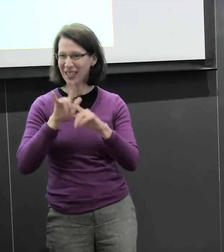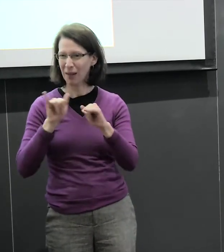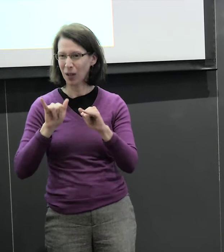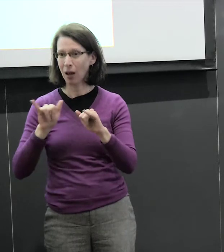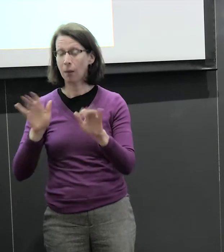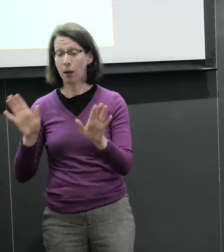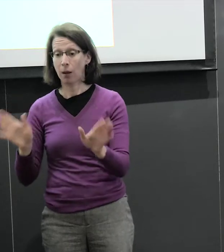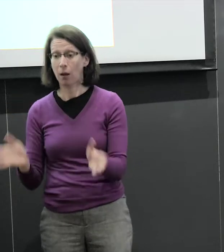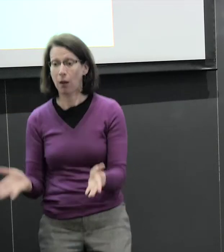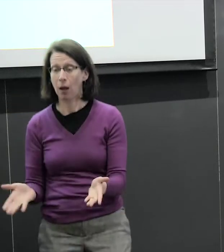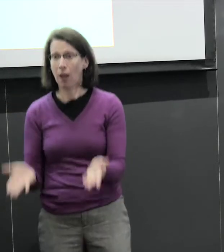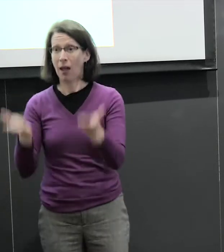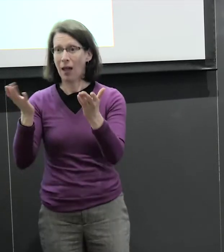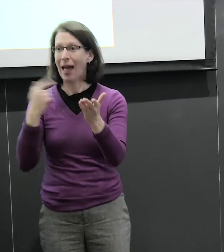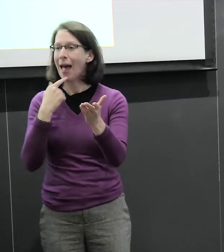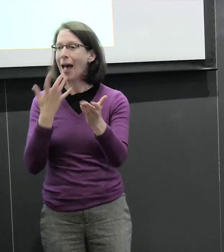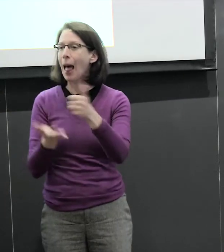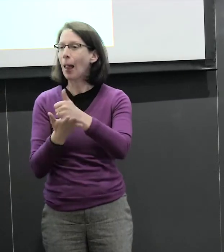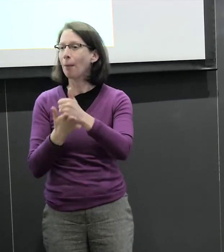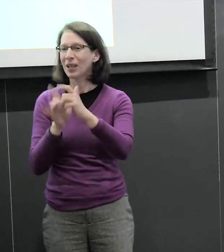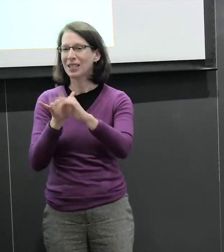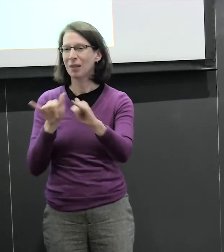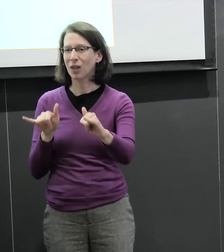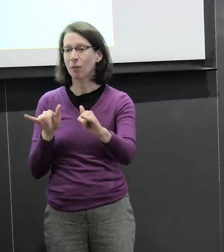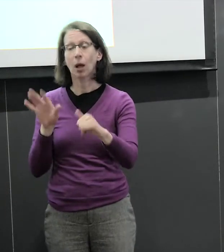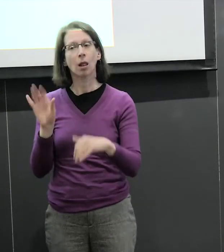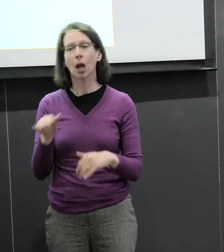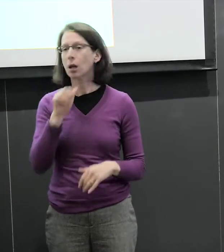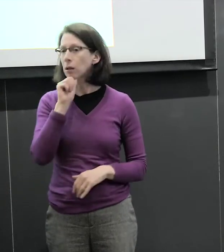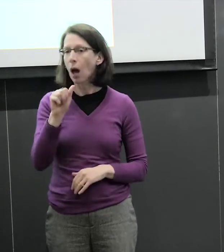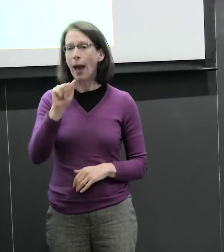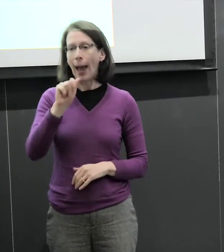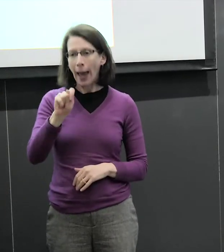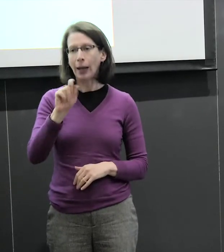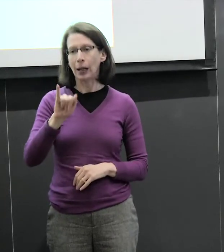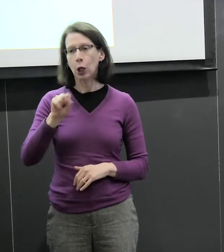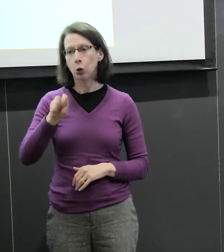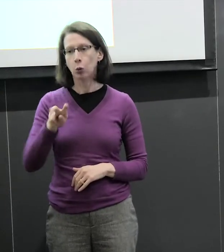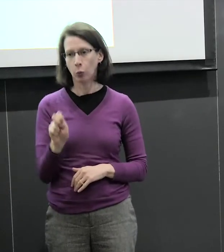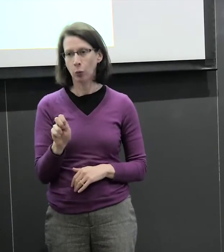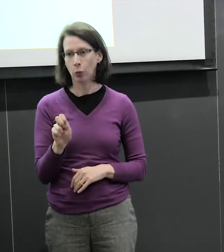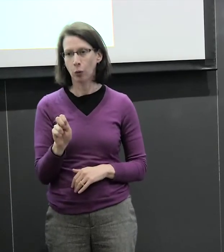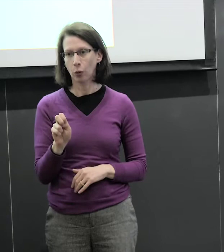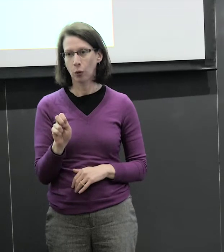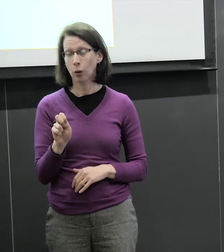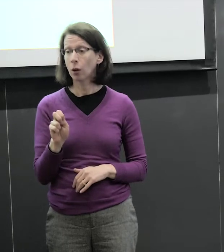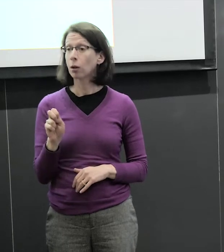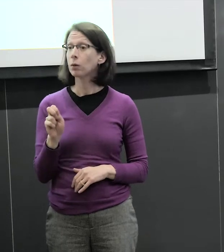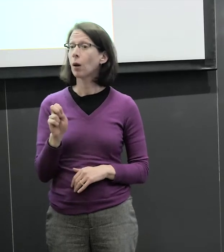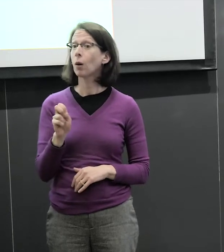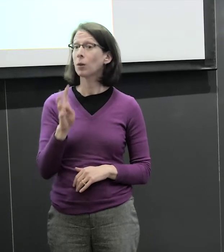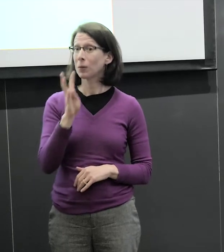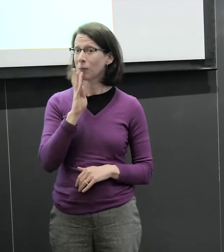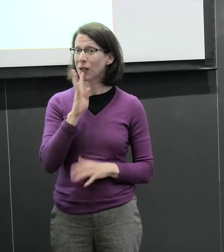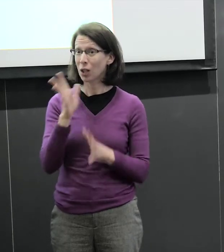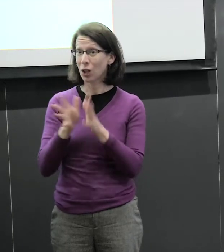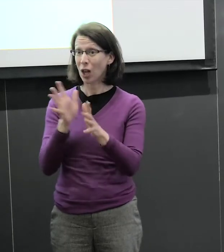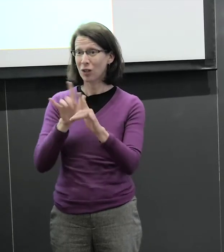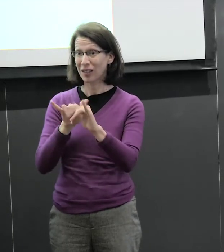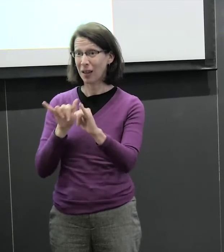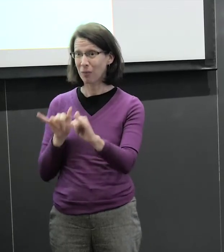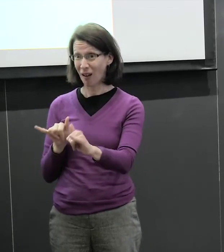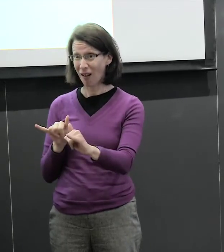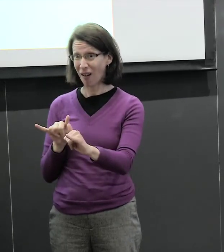not at issue. And so the conclusion is that co-speech gestures will not give you, in the end,